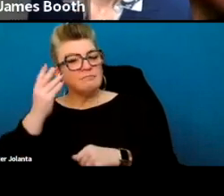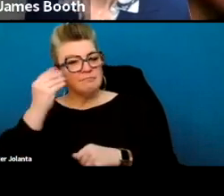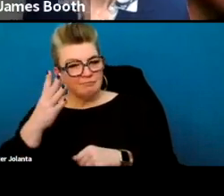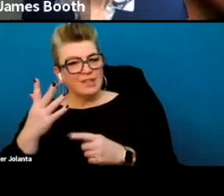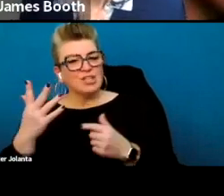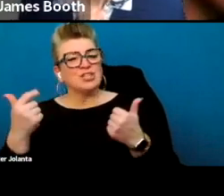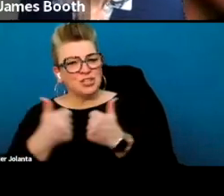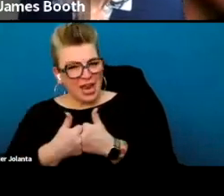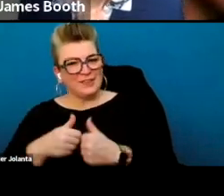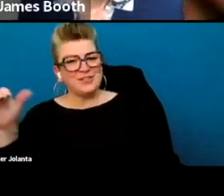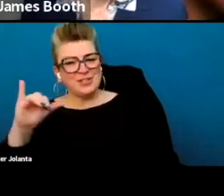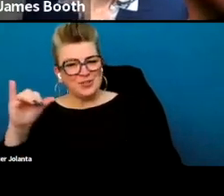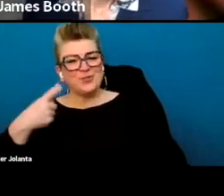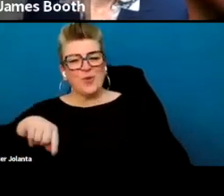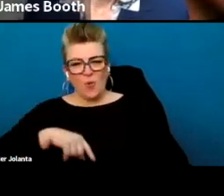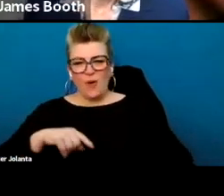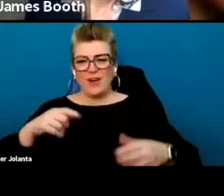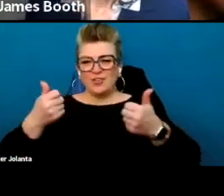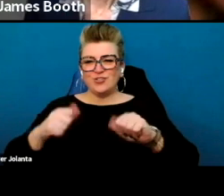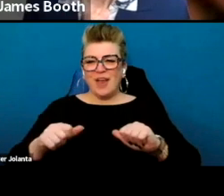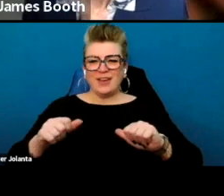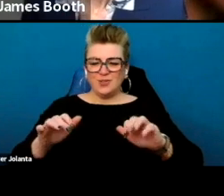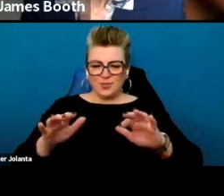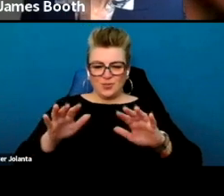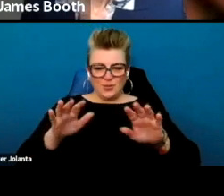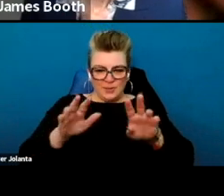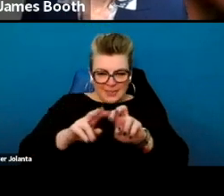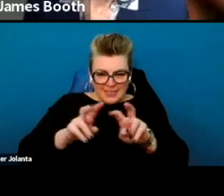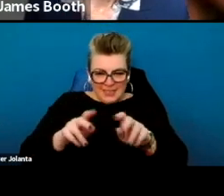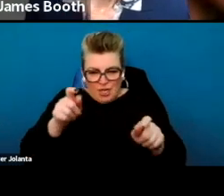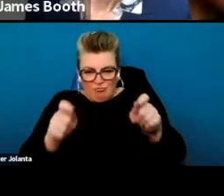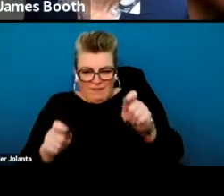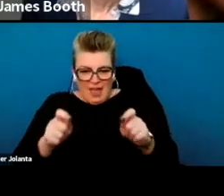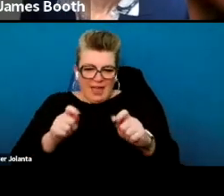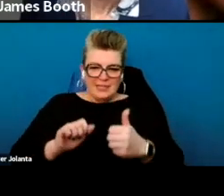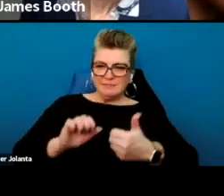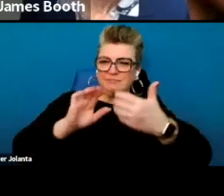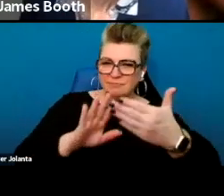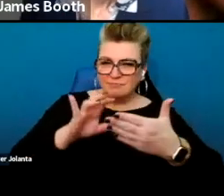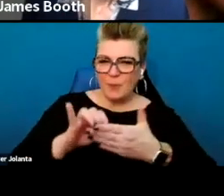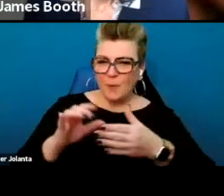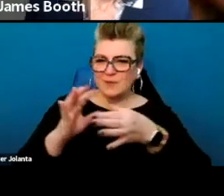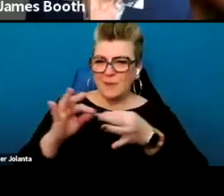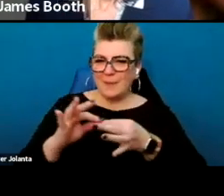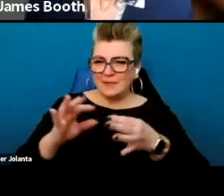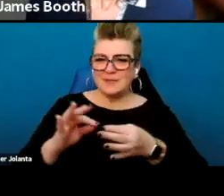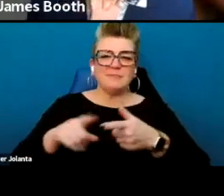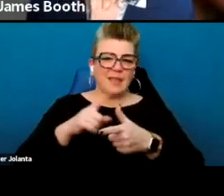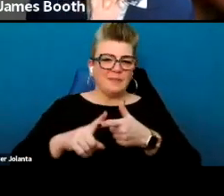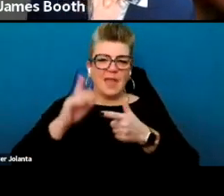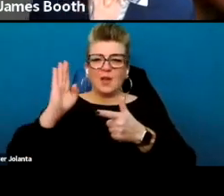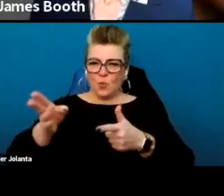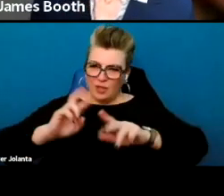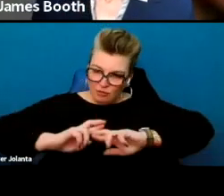the process of kind of revising that paper.